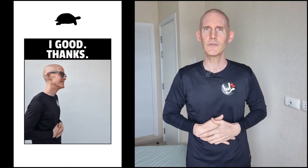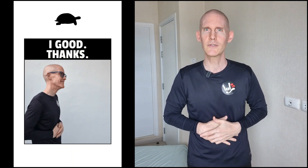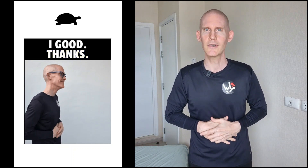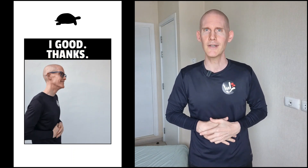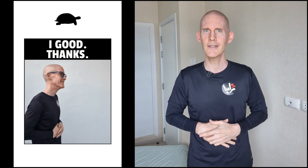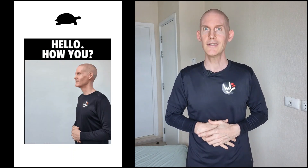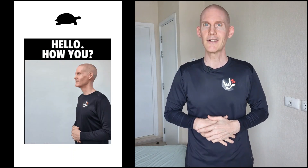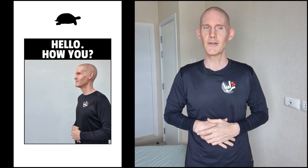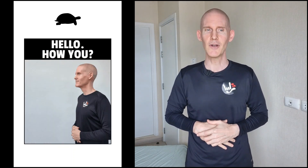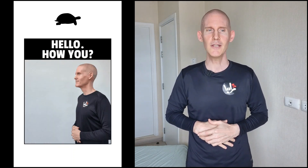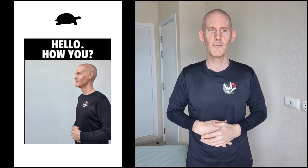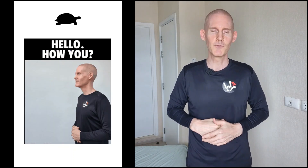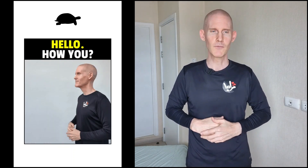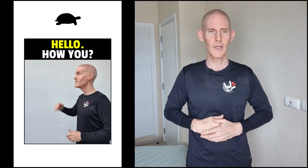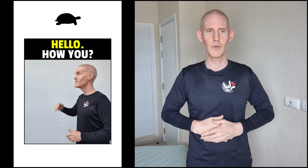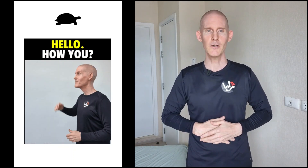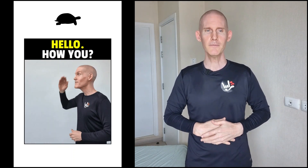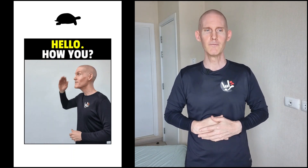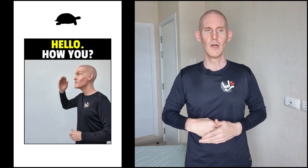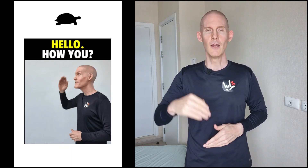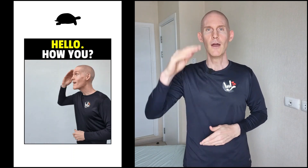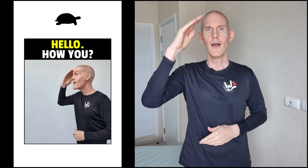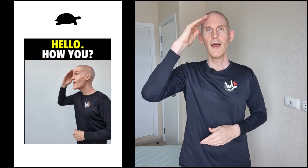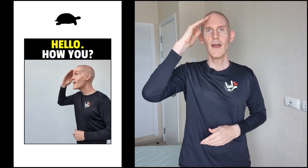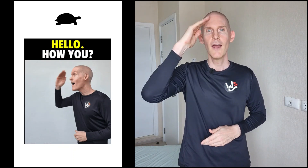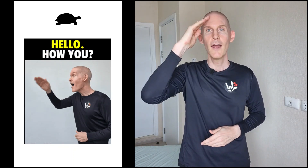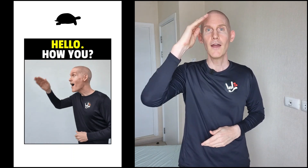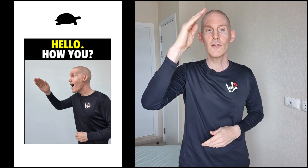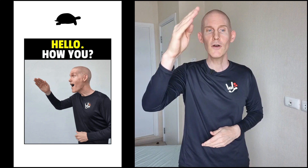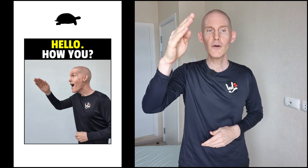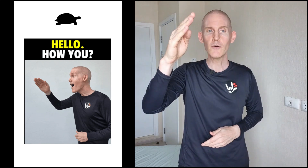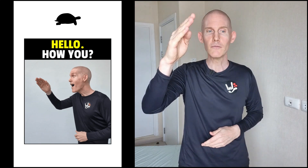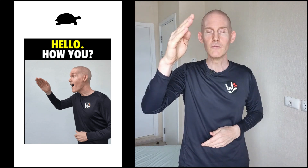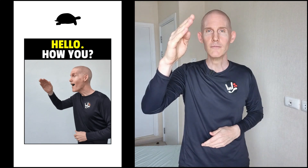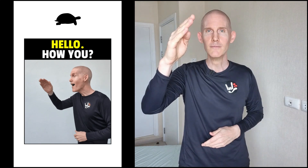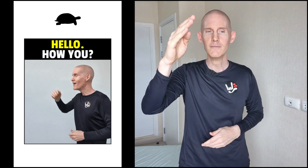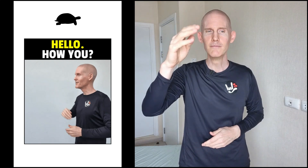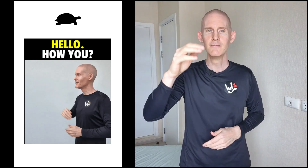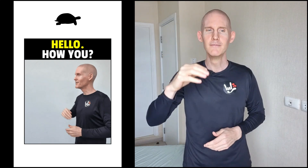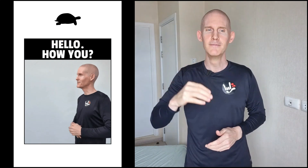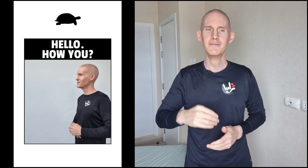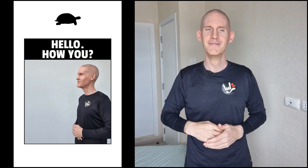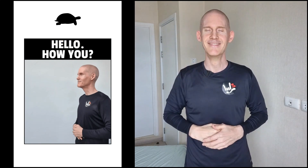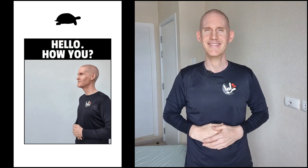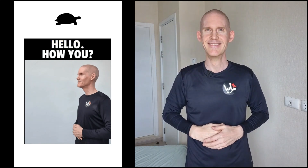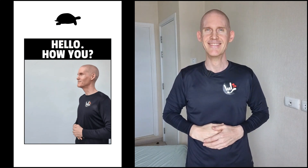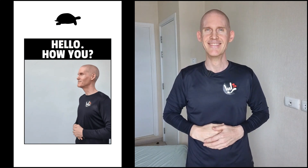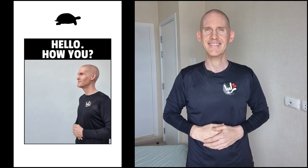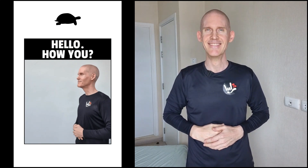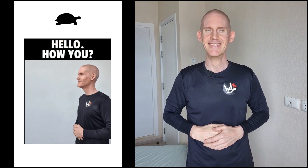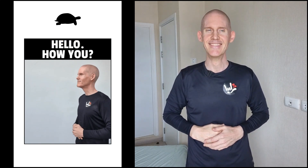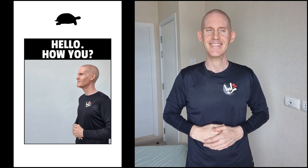and we will sign. Are you ready? Here we go. Hello.